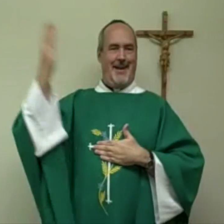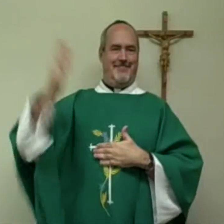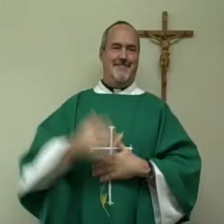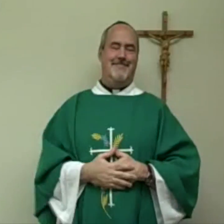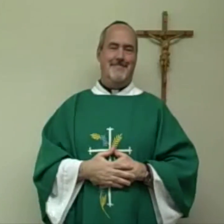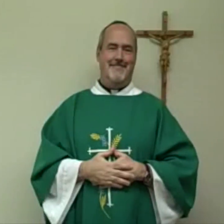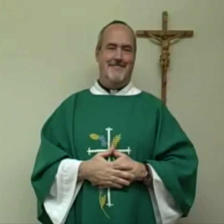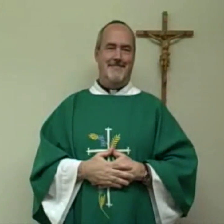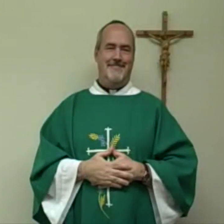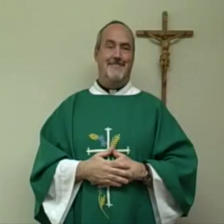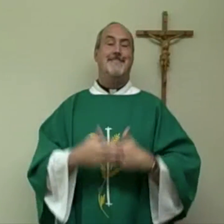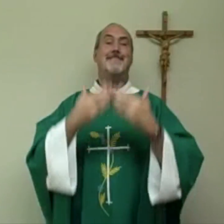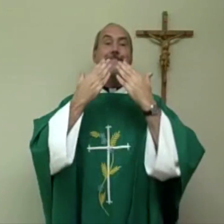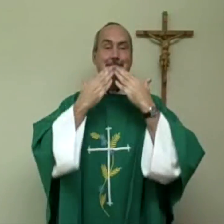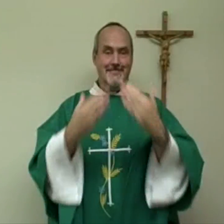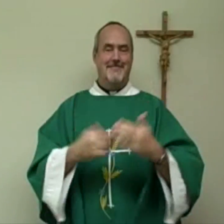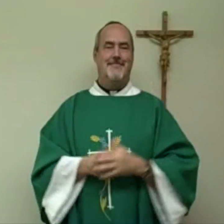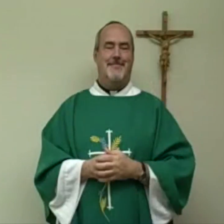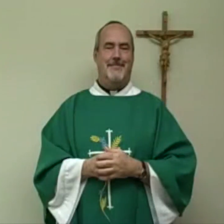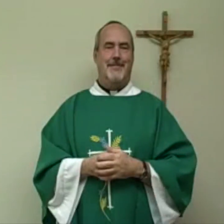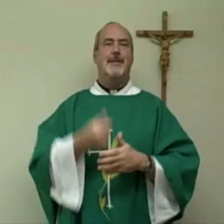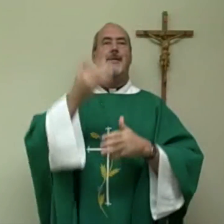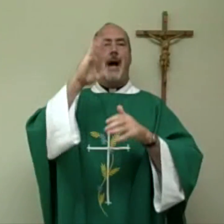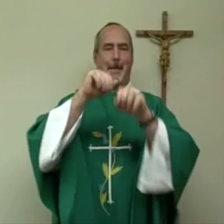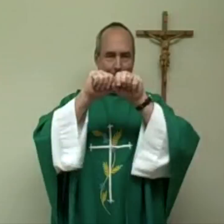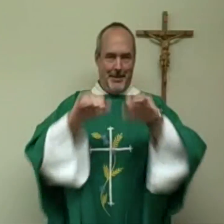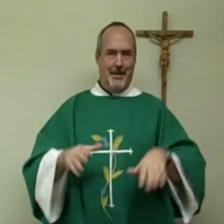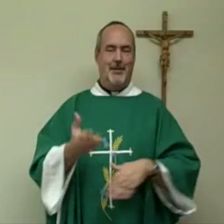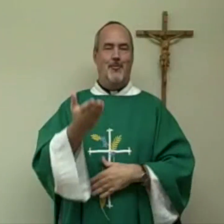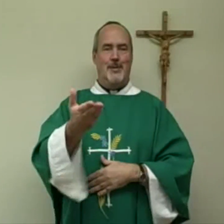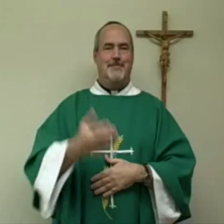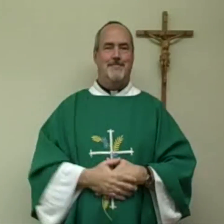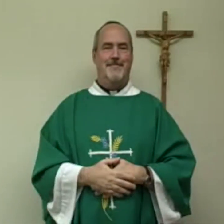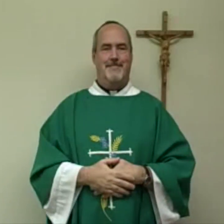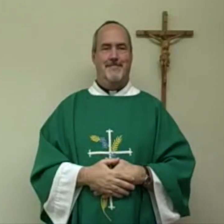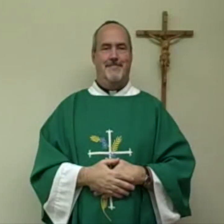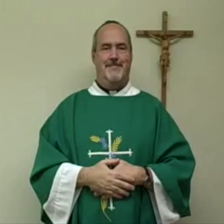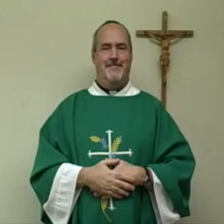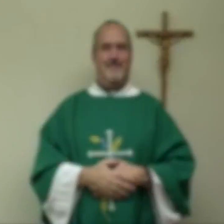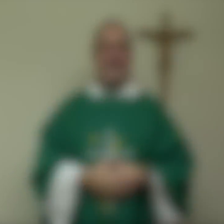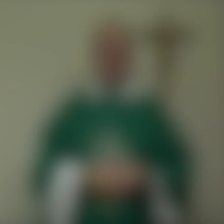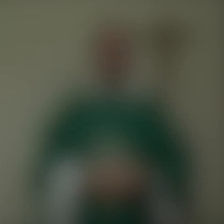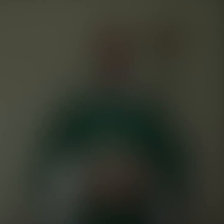We can become more appreciative of God. Thank you, and God bless you.